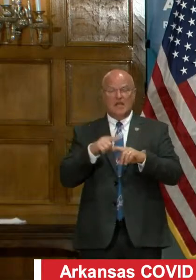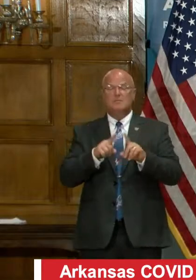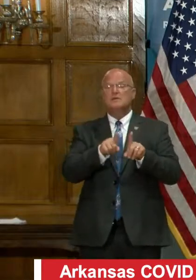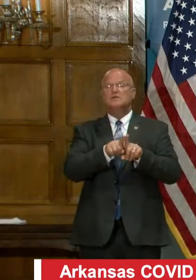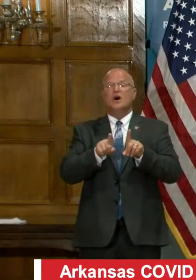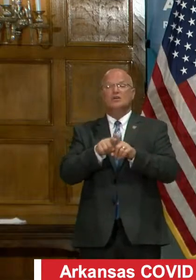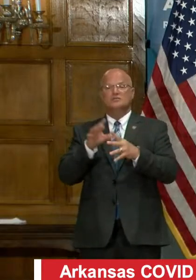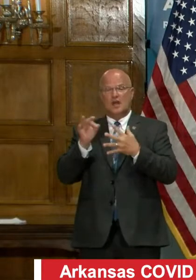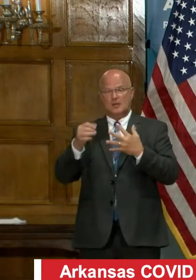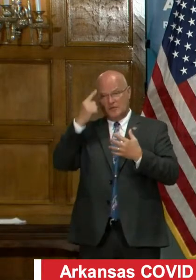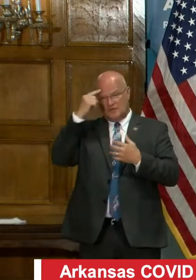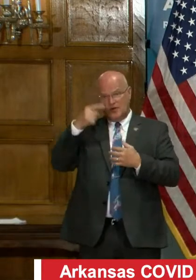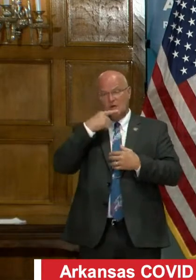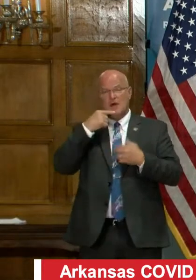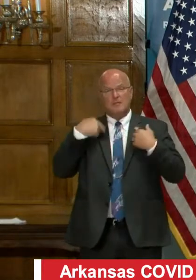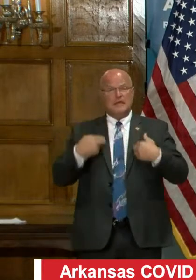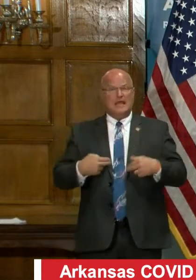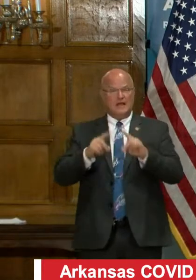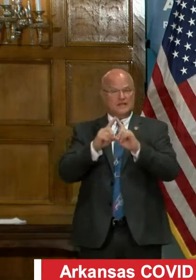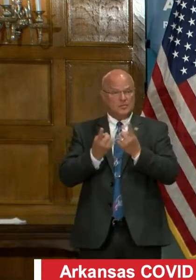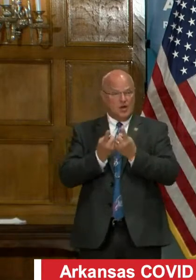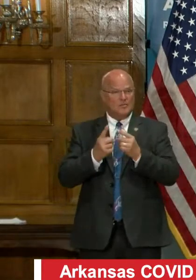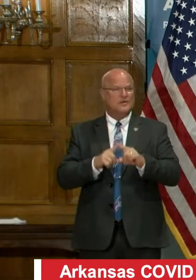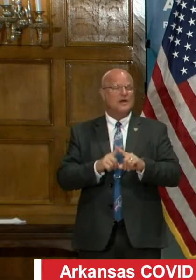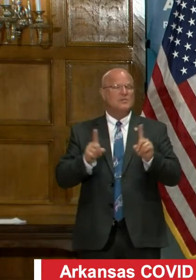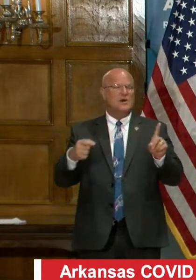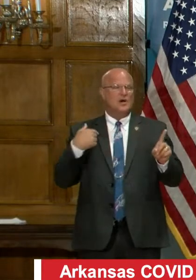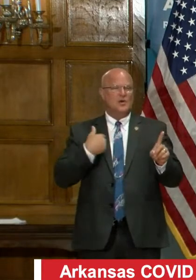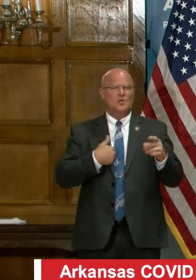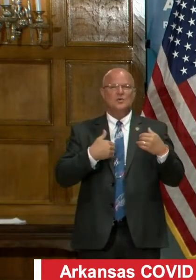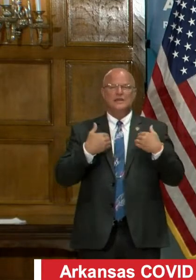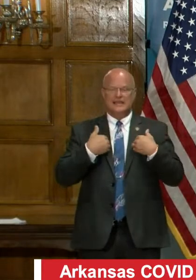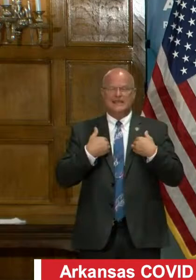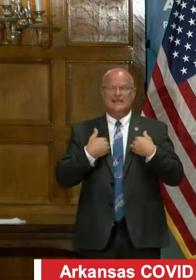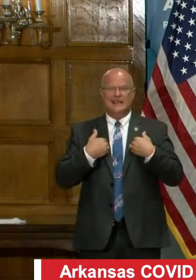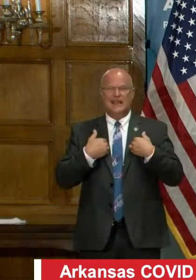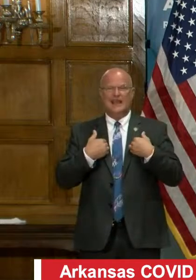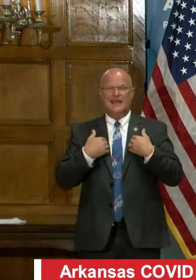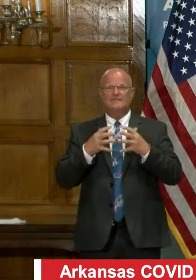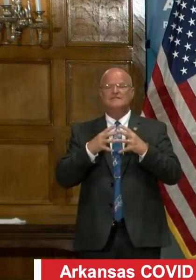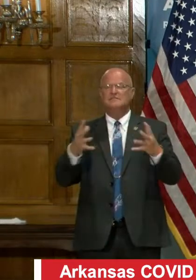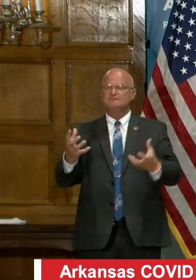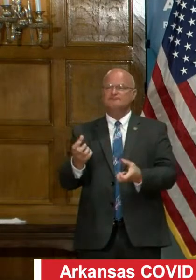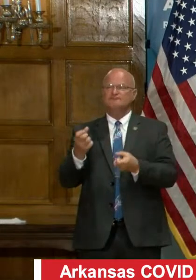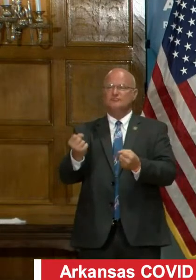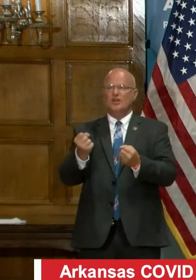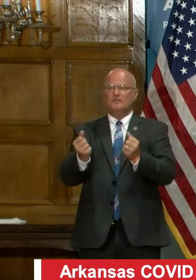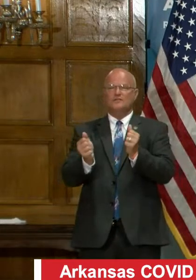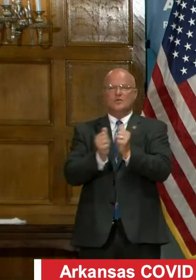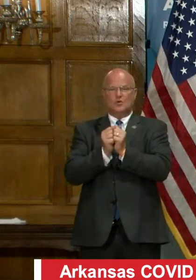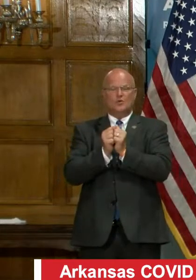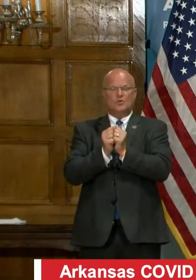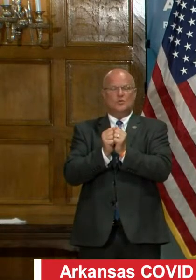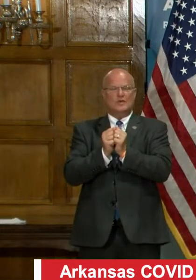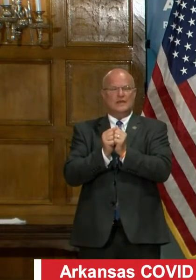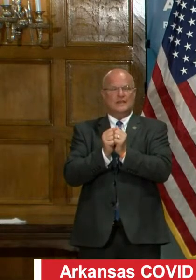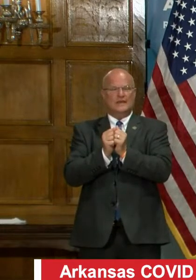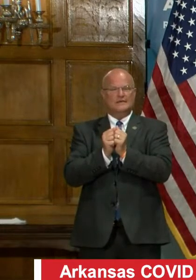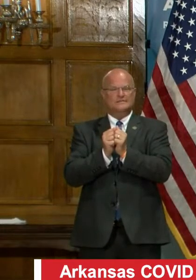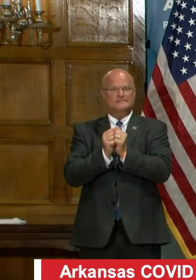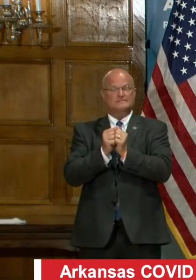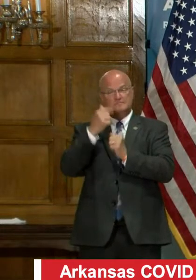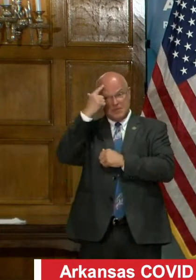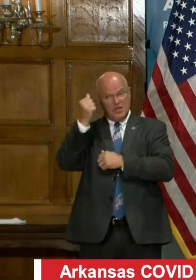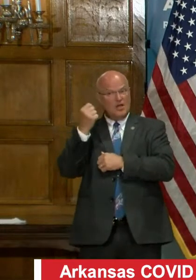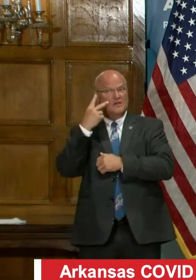It's also an option for the public health department, but we have a lot of confidence in